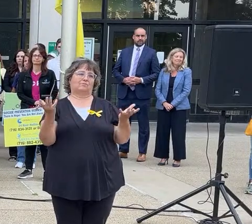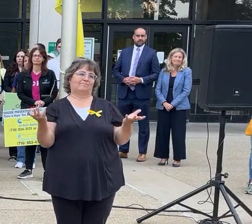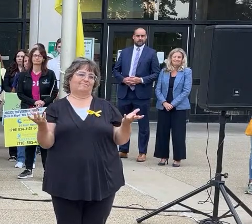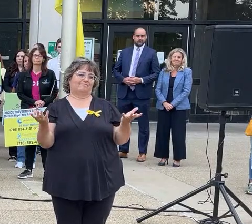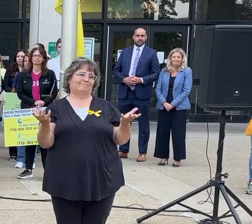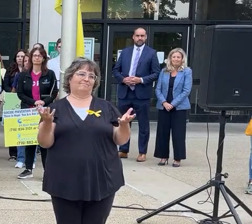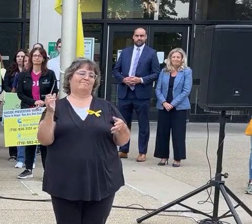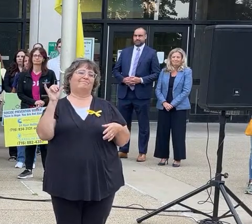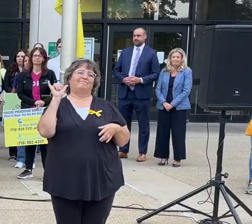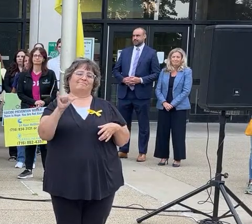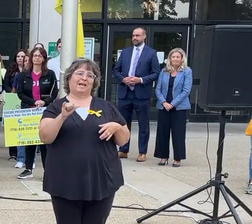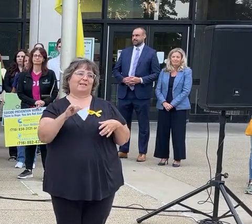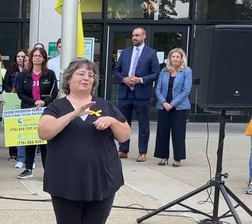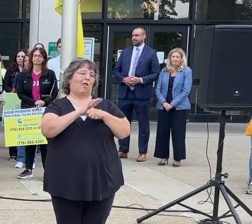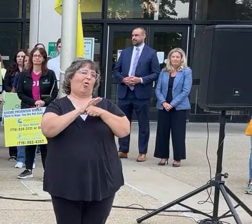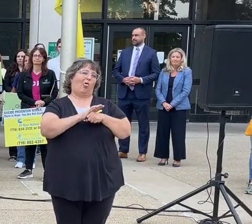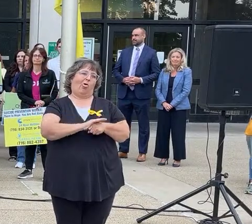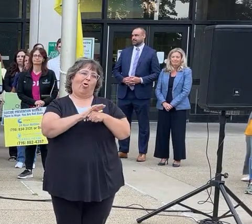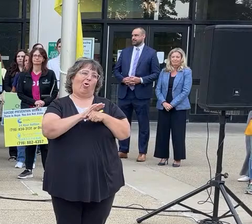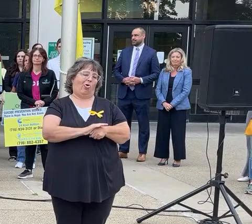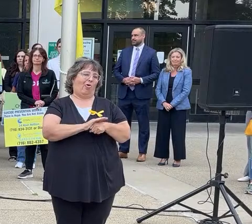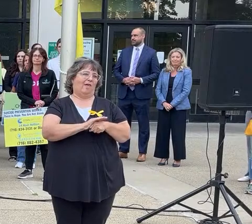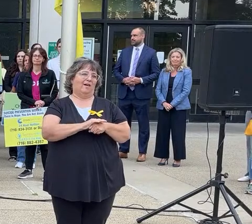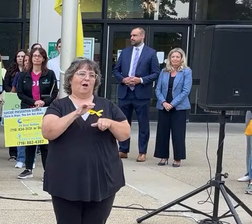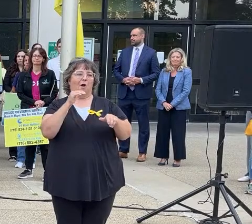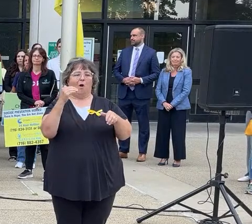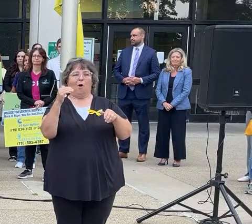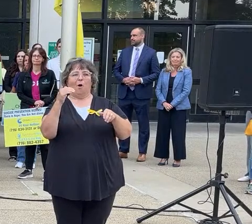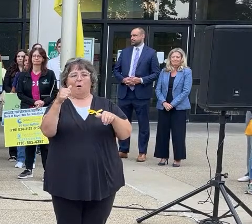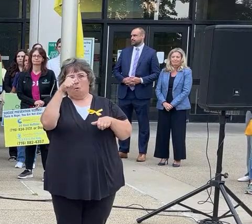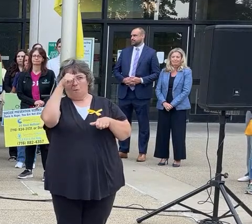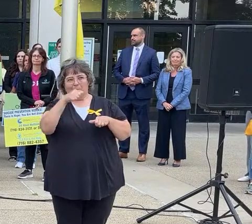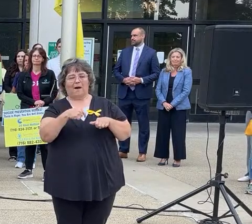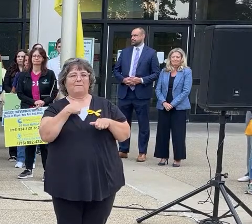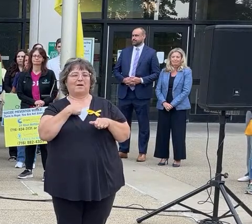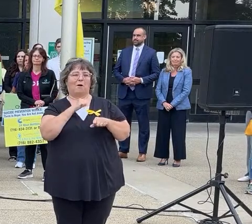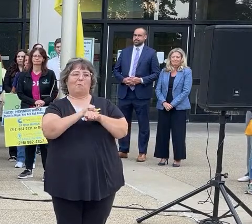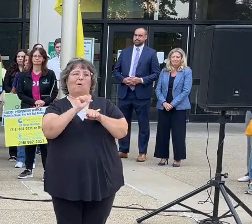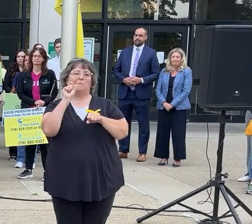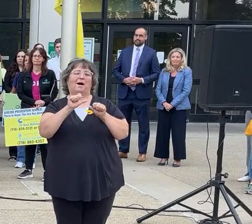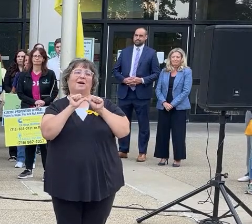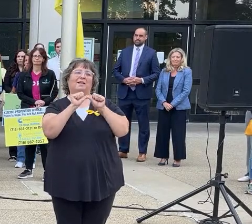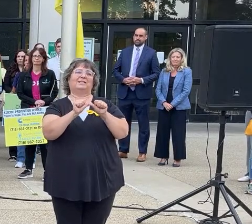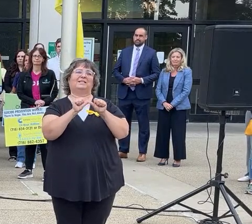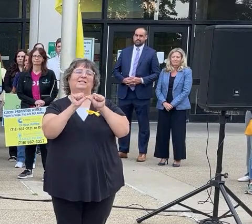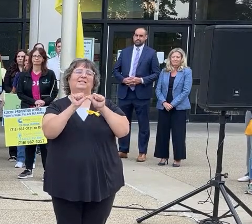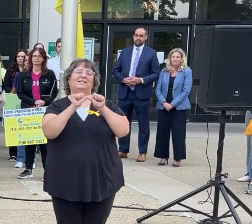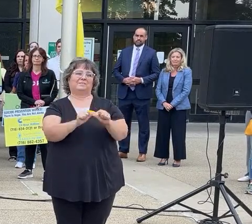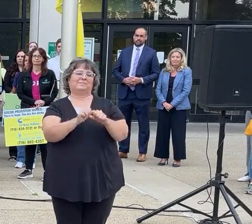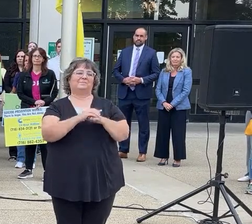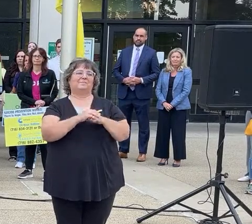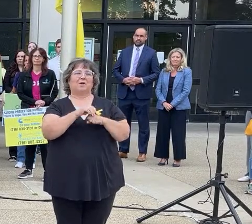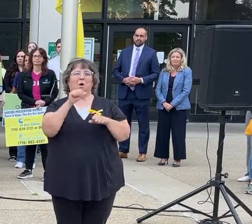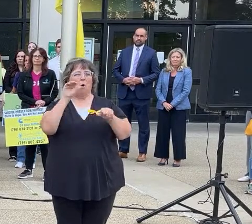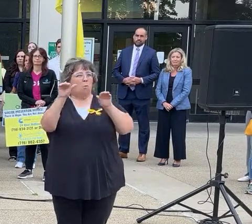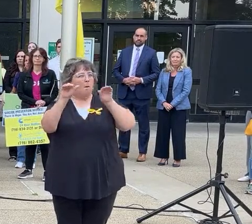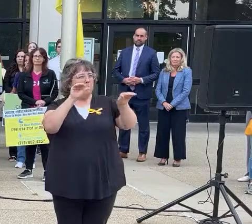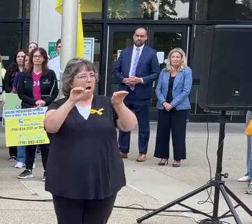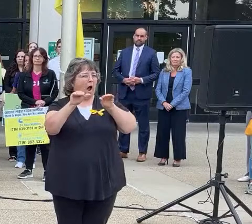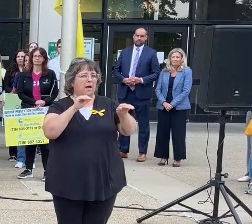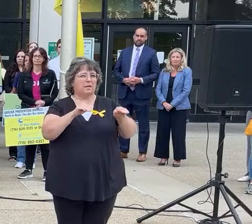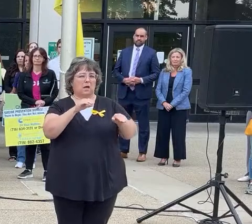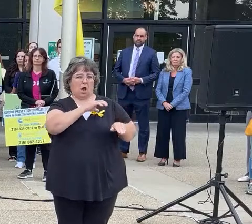something that is very distressing, because it reminds each and every one of us that the work must continue and go on to remind,